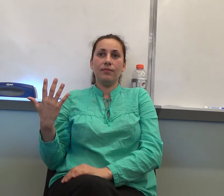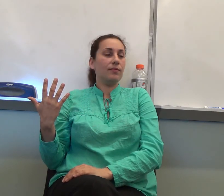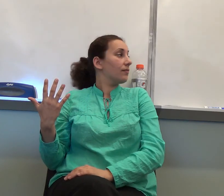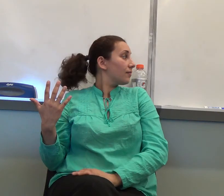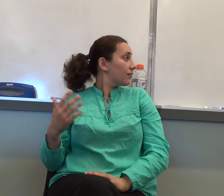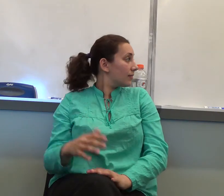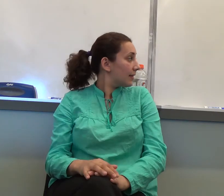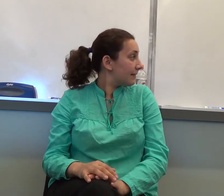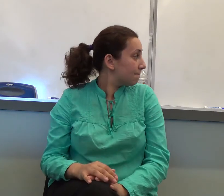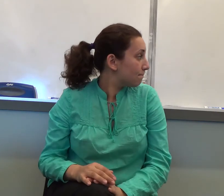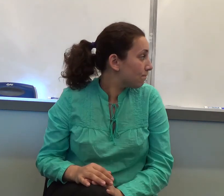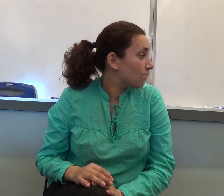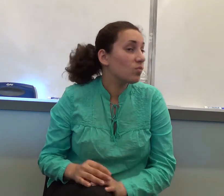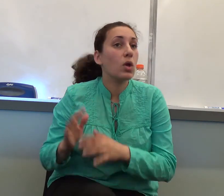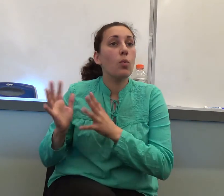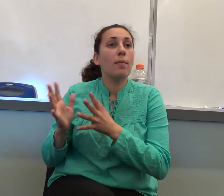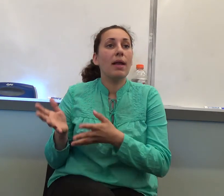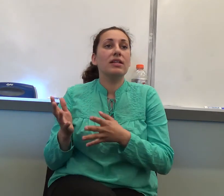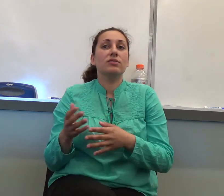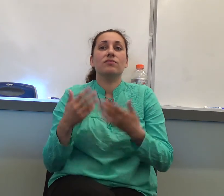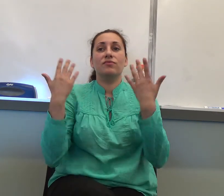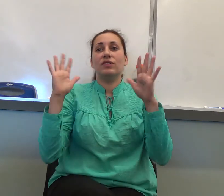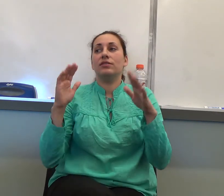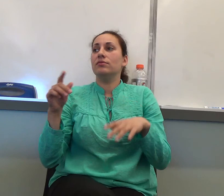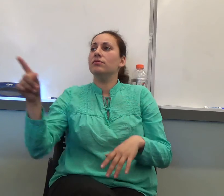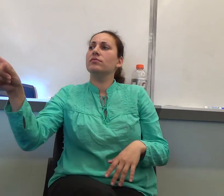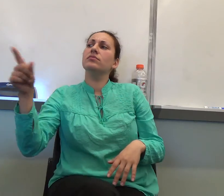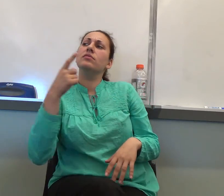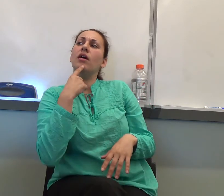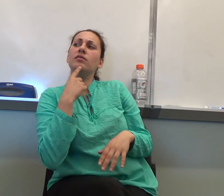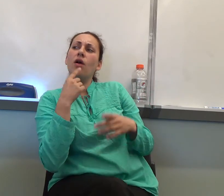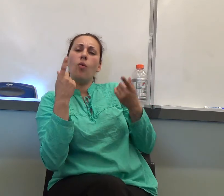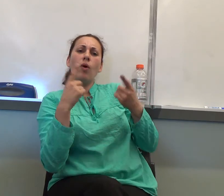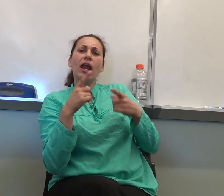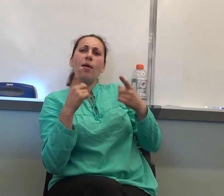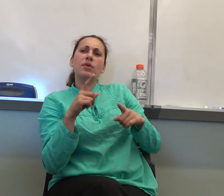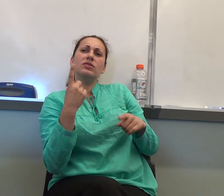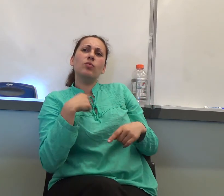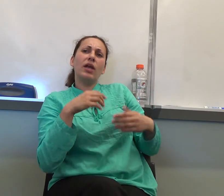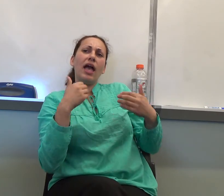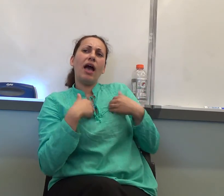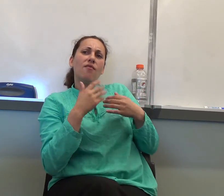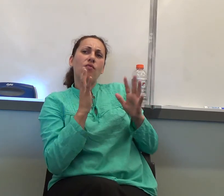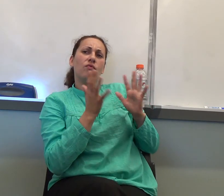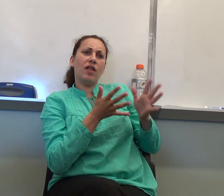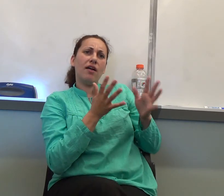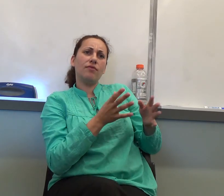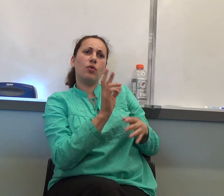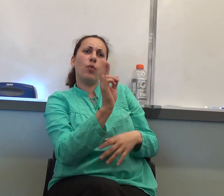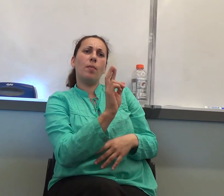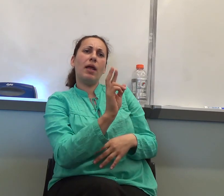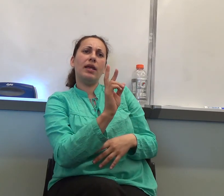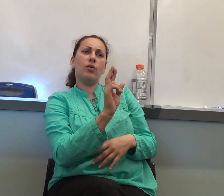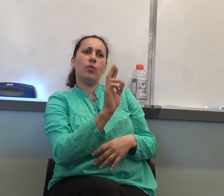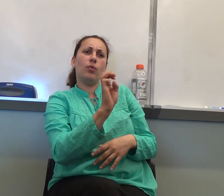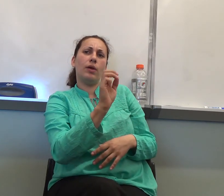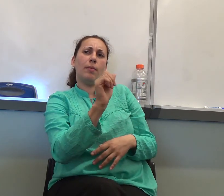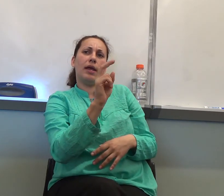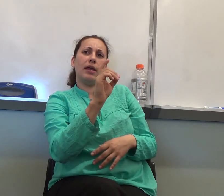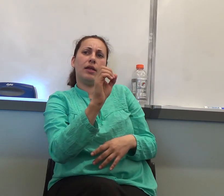Okay, 0 remainder. We're done. So what happens if we do have a remainder? If we do have a, Remainder. well, we keep going. It